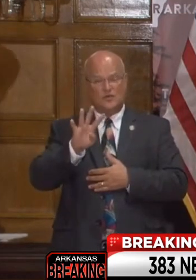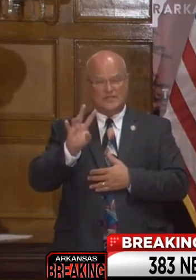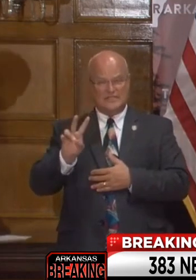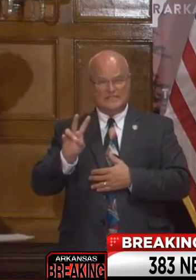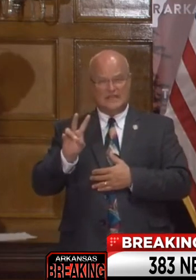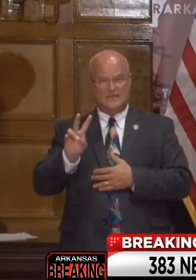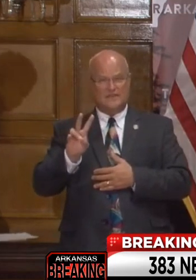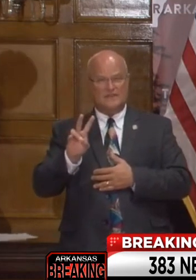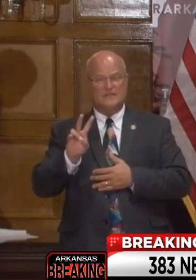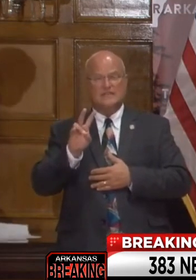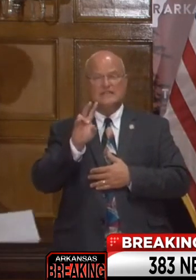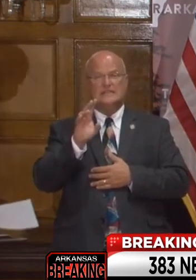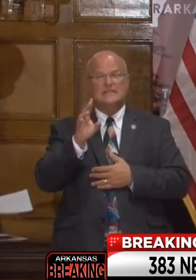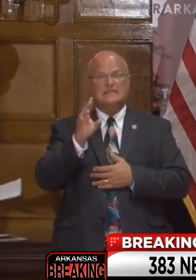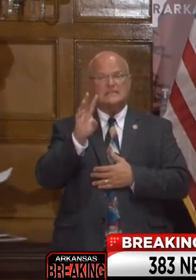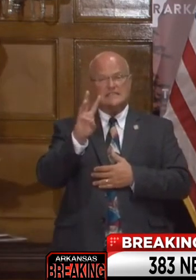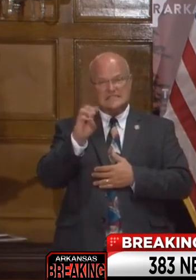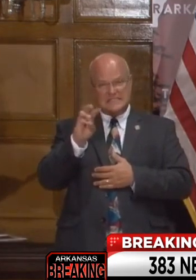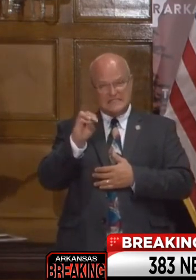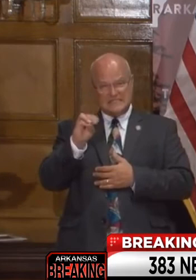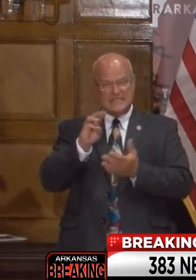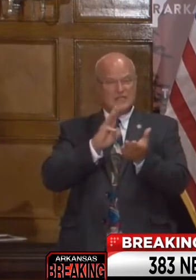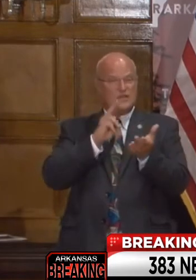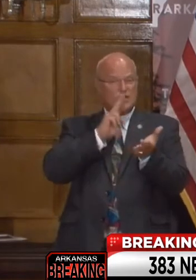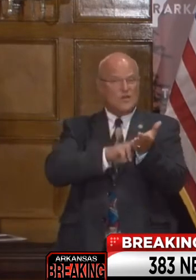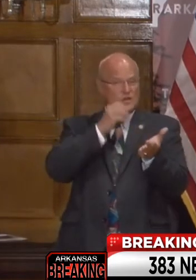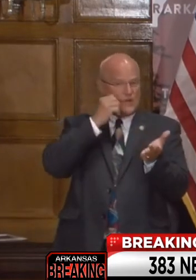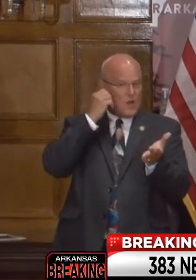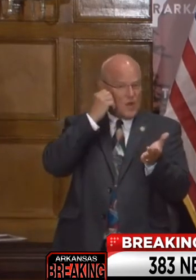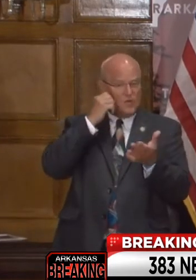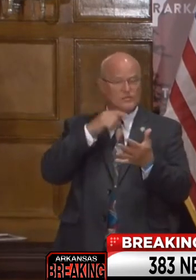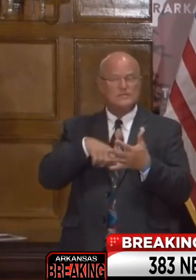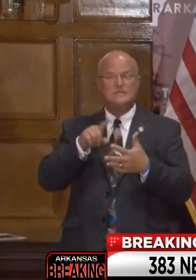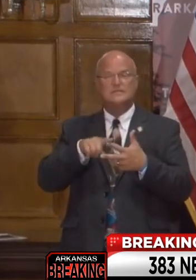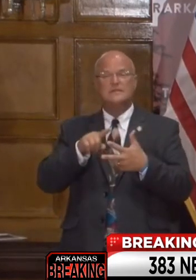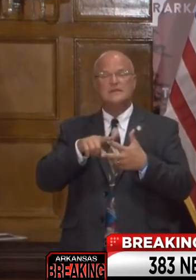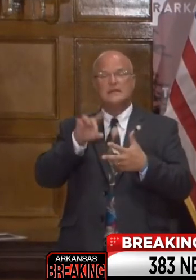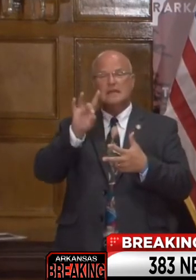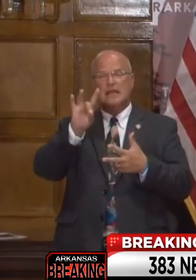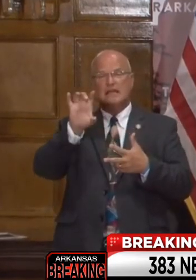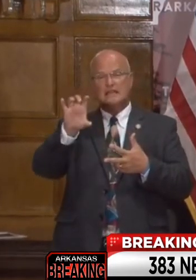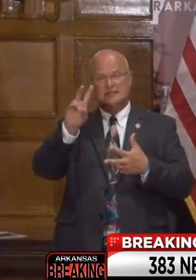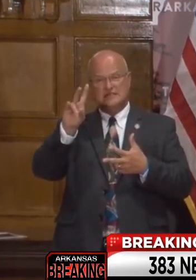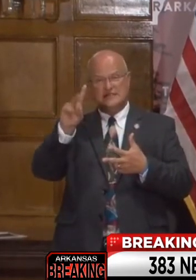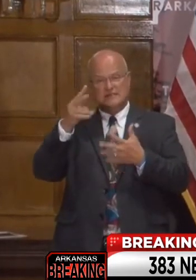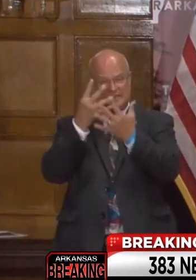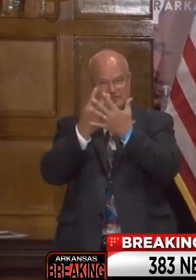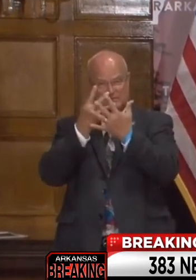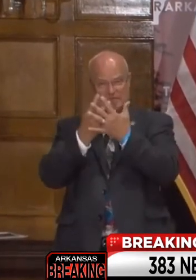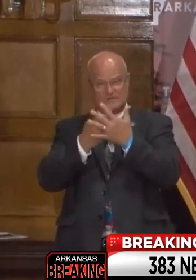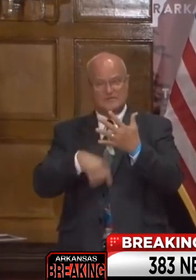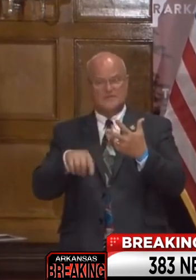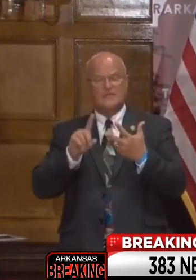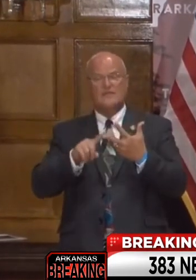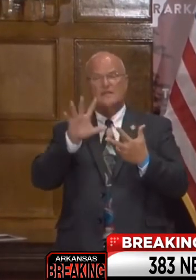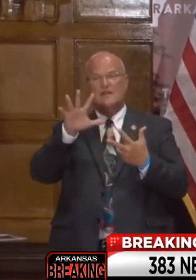6,847, with 60 cases in nursing homes, 817 in correctional facilities,